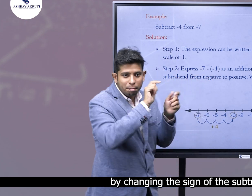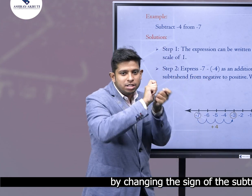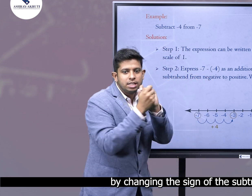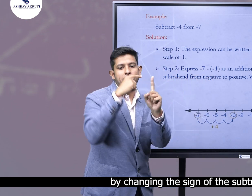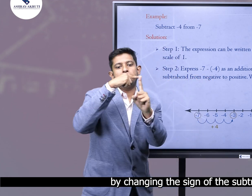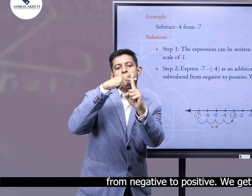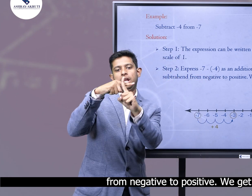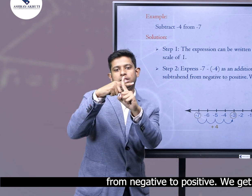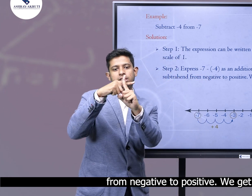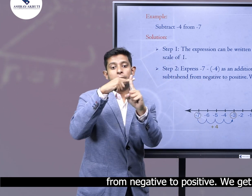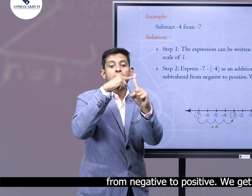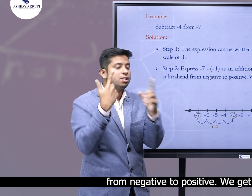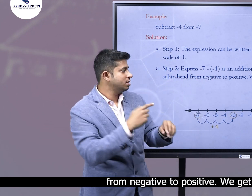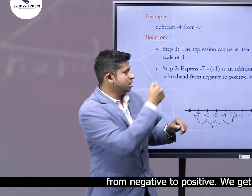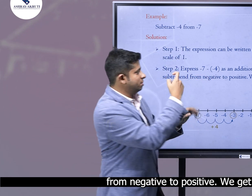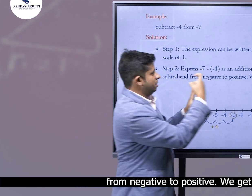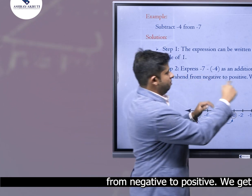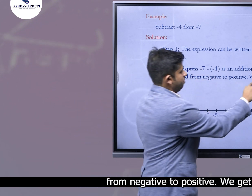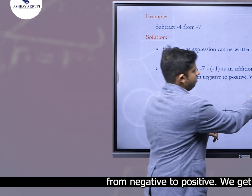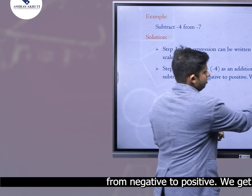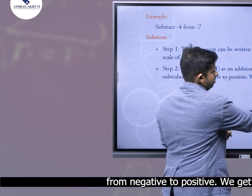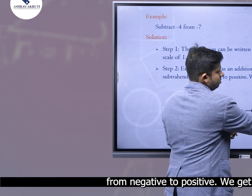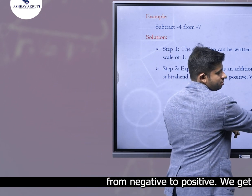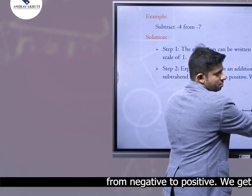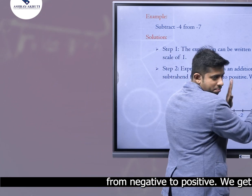subtrahend from negative to positive. We get minus 7 plus 4.